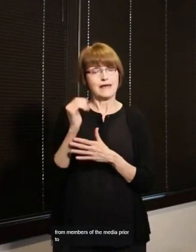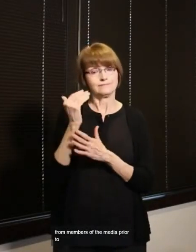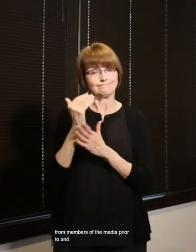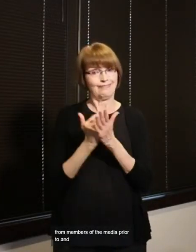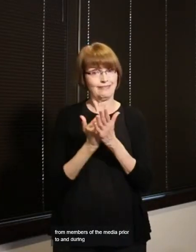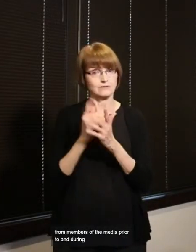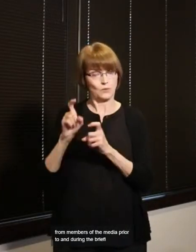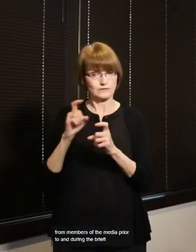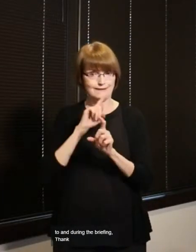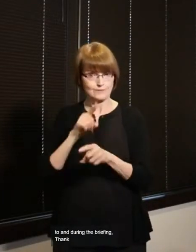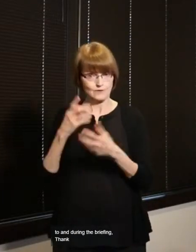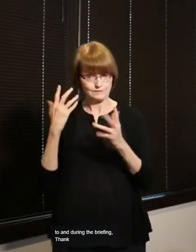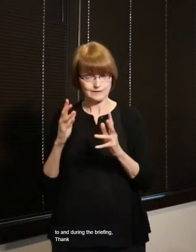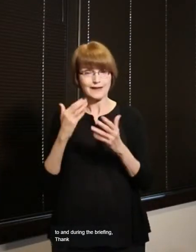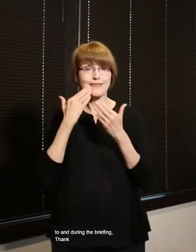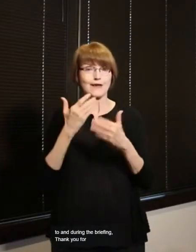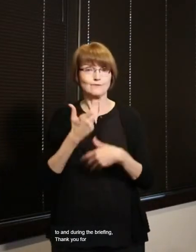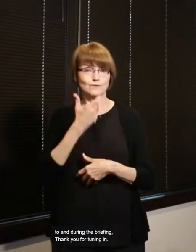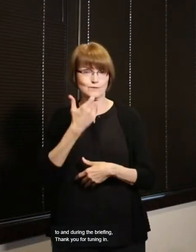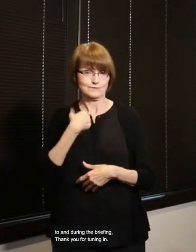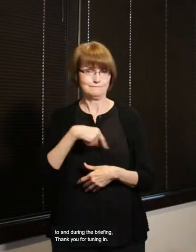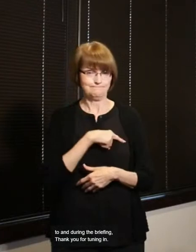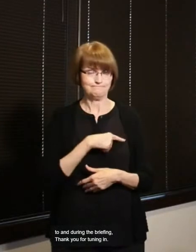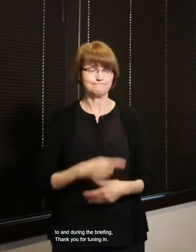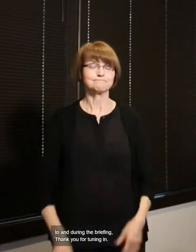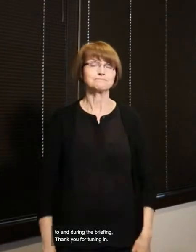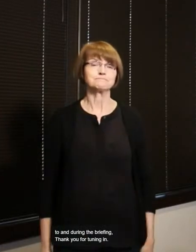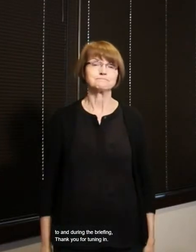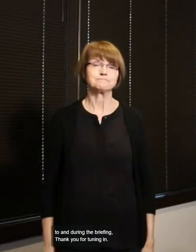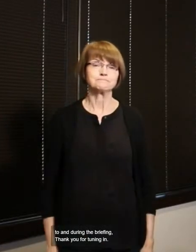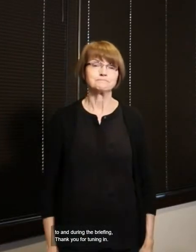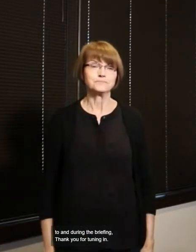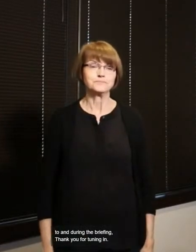and during the briefing. Thank you for tuning in.